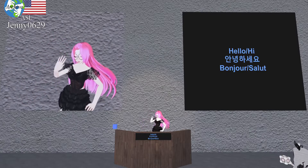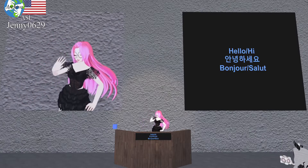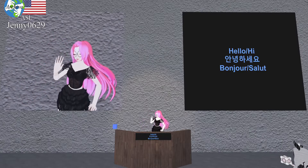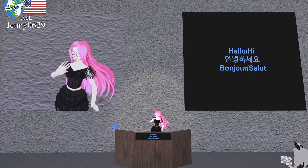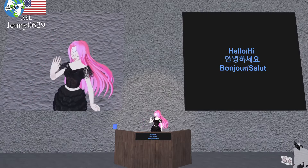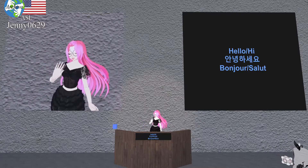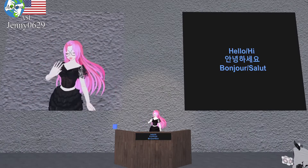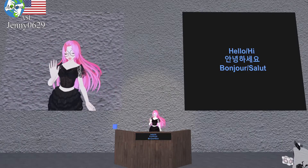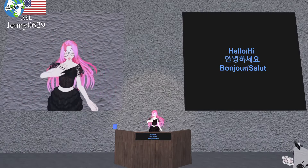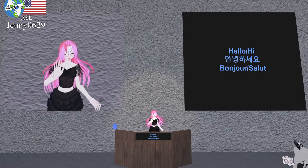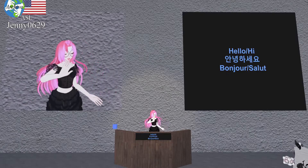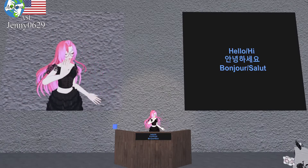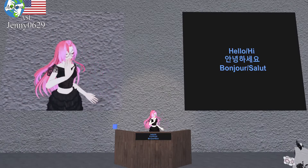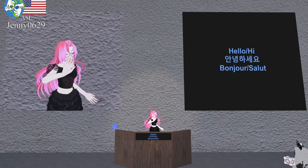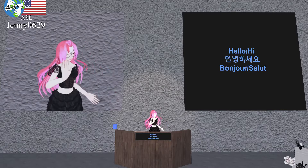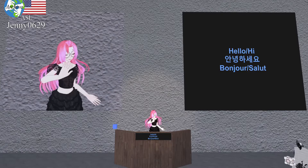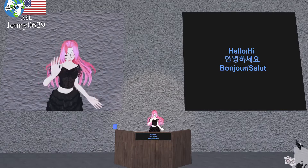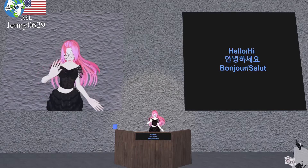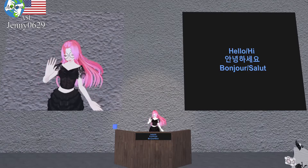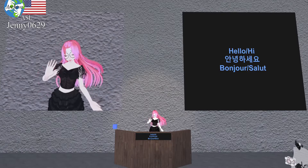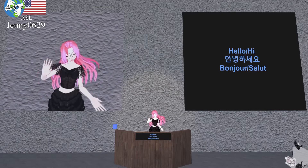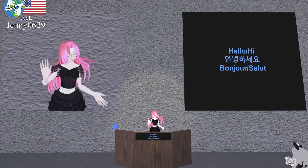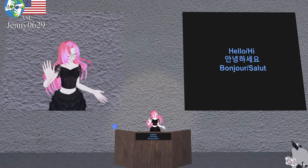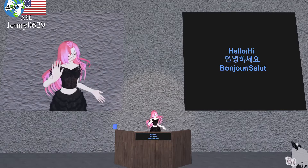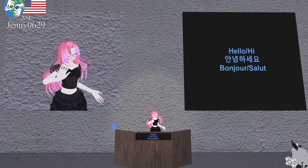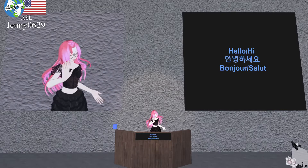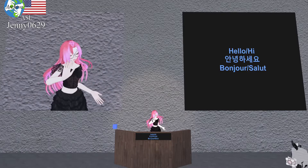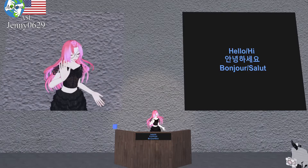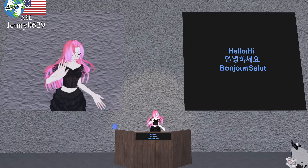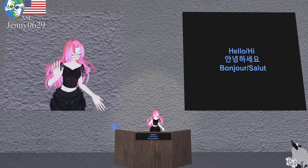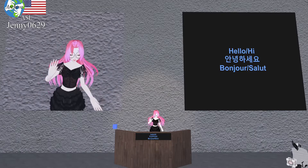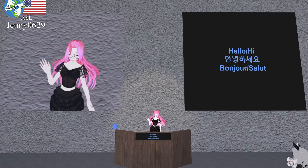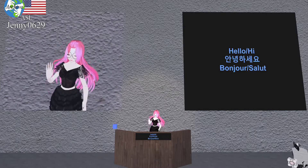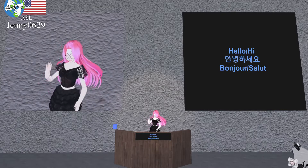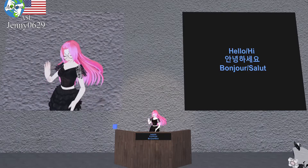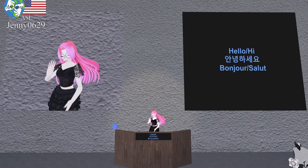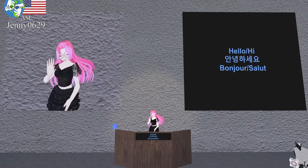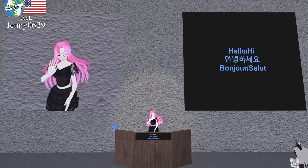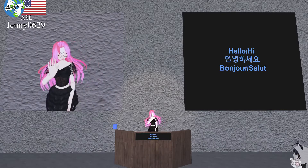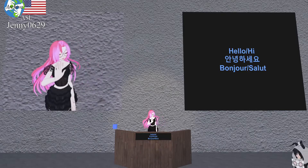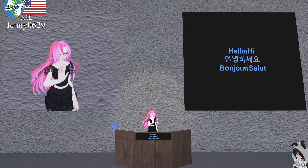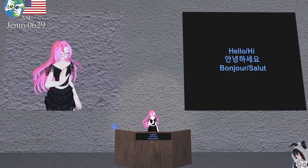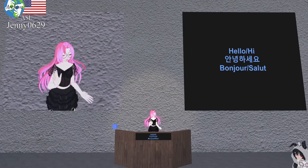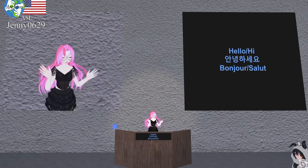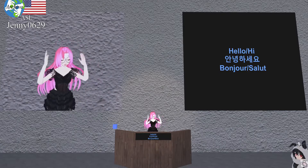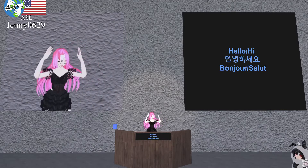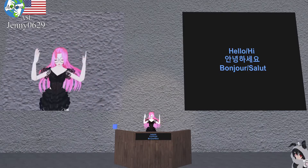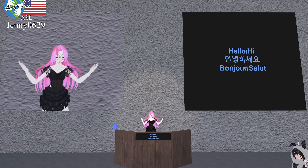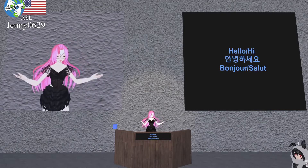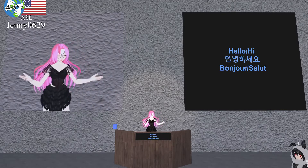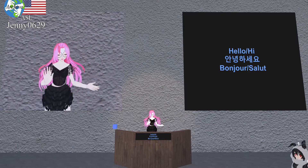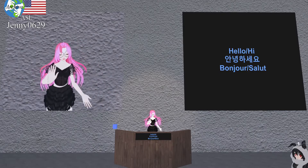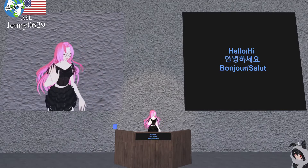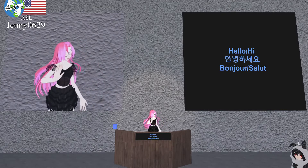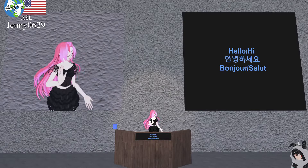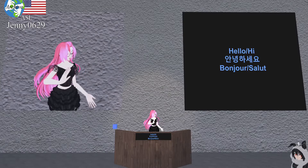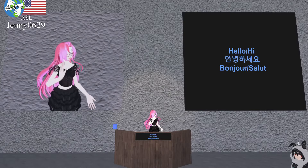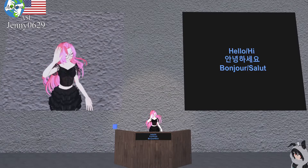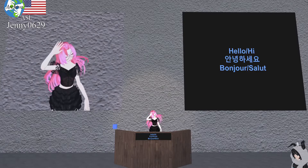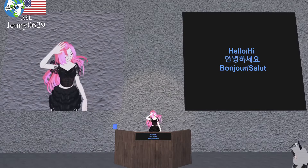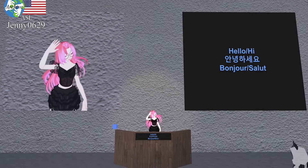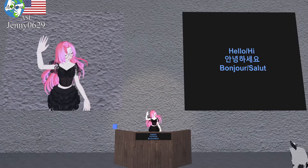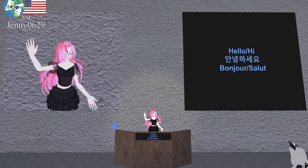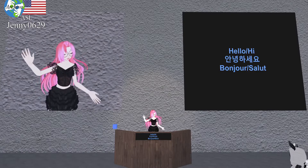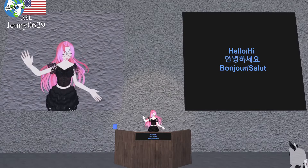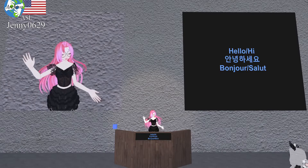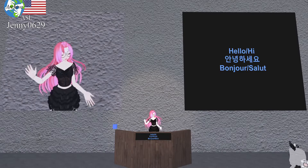waving. Hey, this is hello, hi, anything like that. This is totally fine. No deaf person is going to see you wave and be like, what does that mean? I